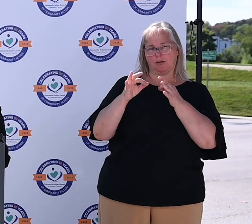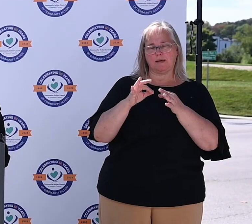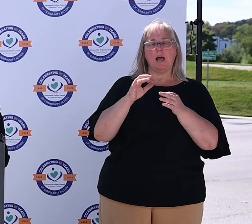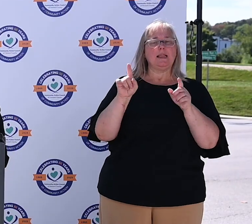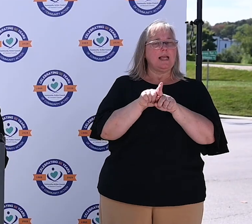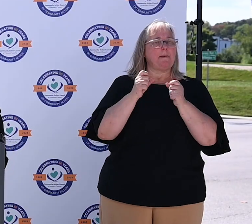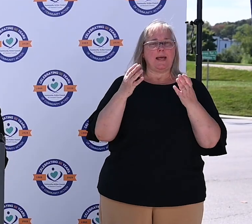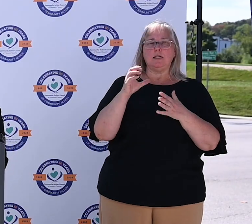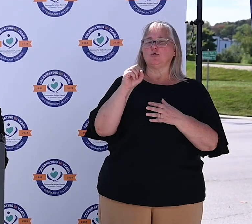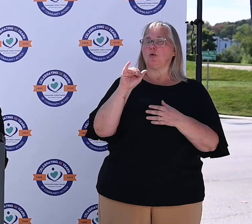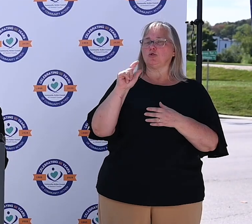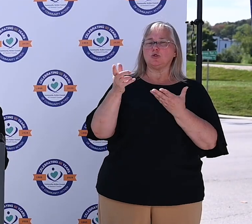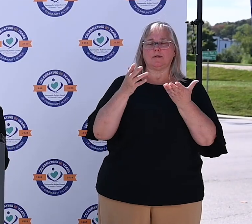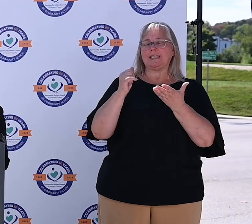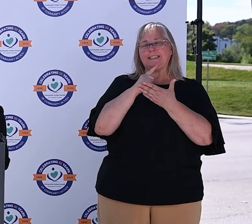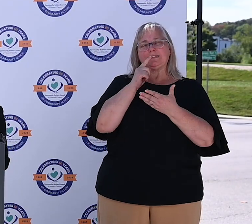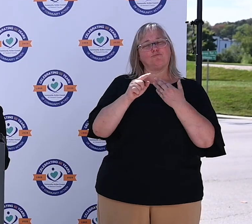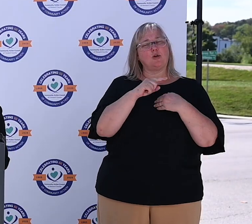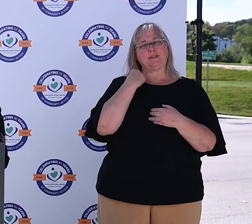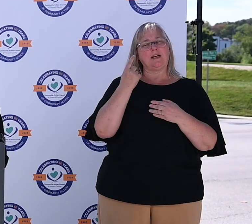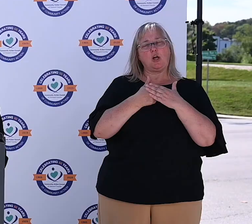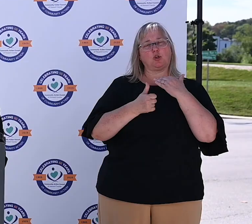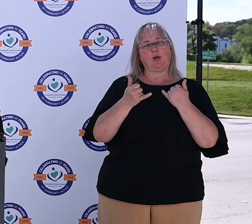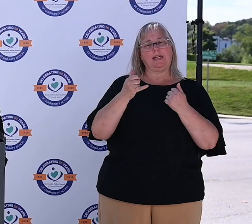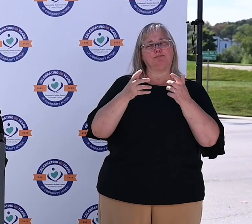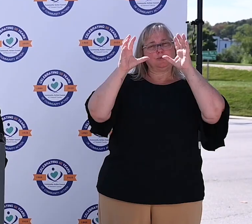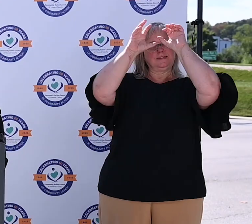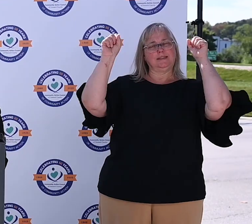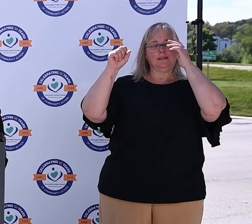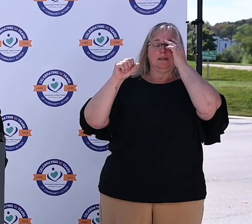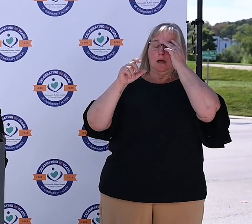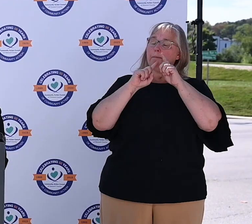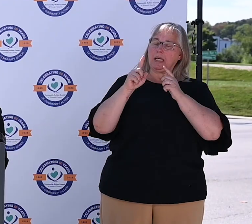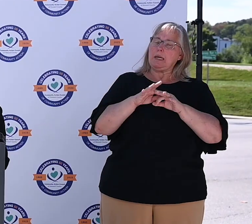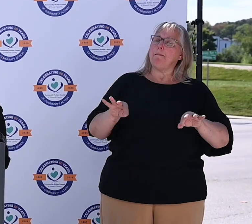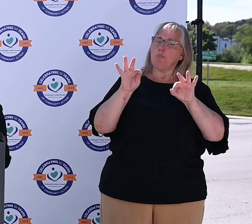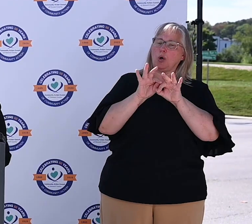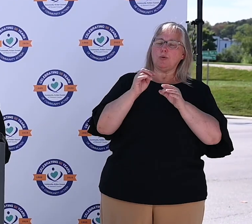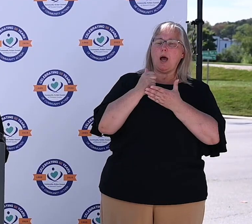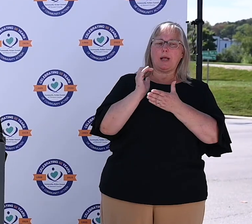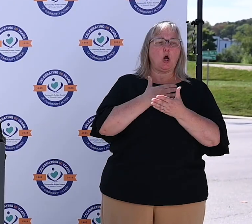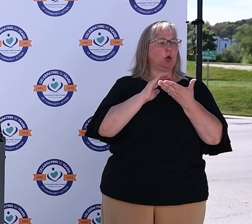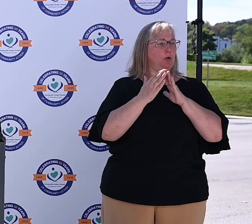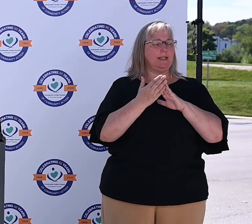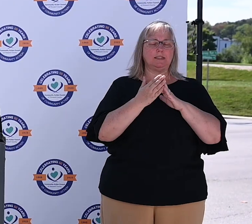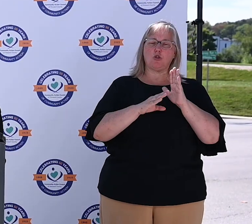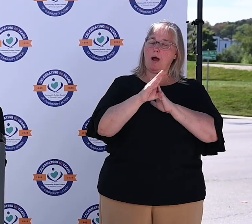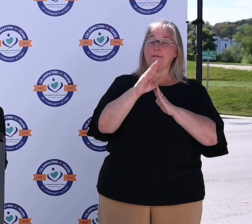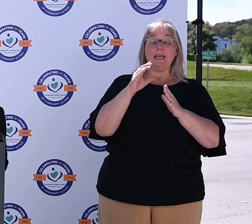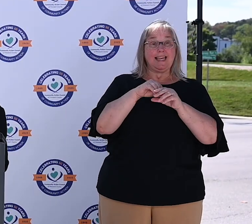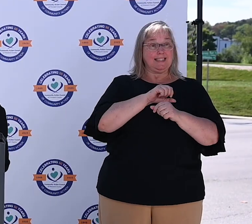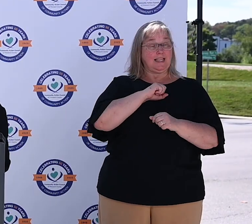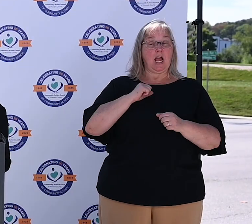in jeopardy under the current administration, and yet is so important to helping our communities thrive. In the Senate, I worked